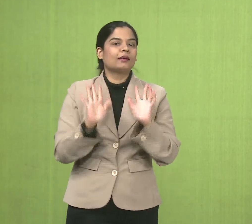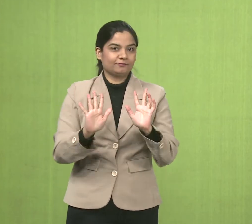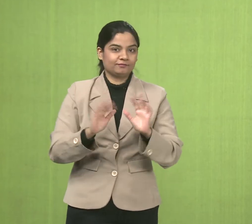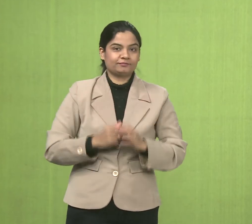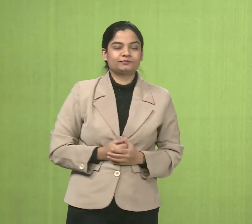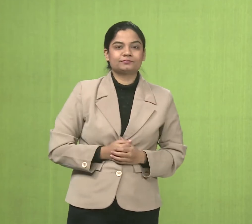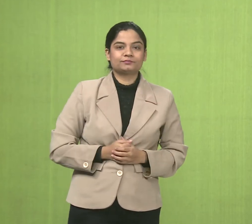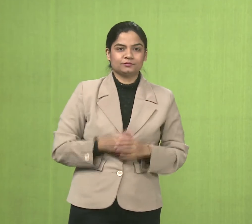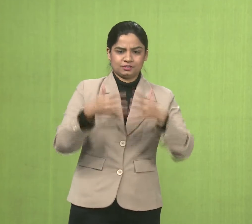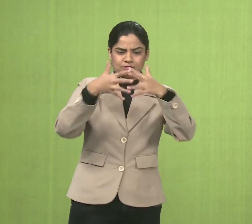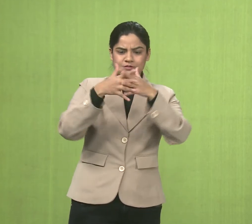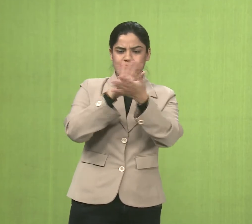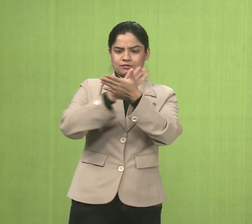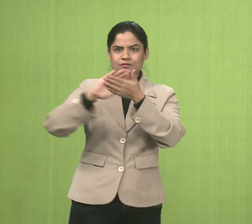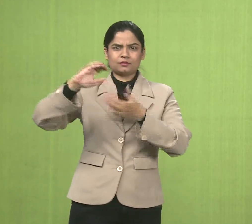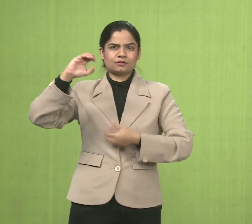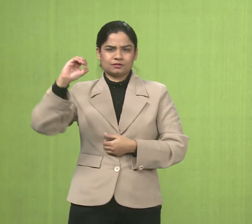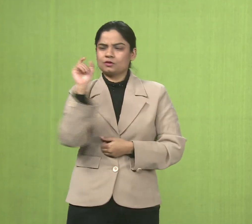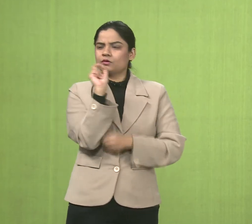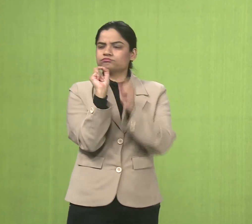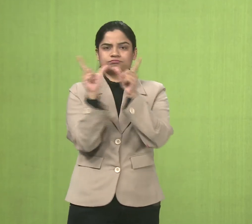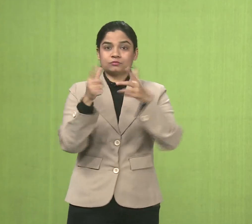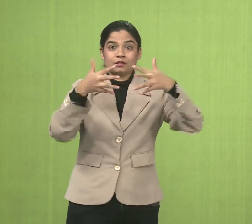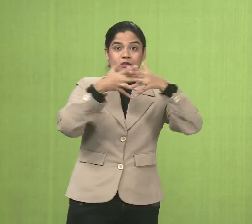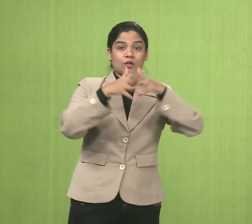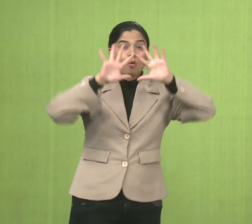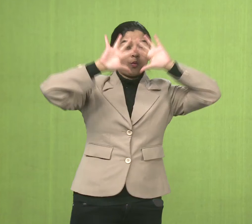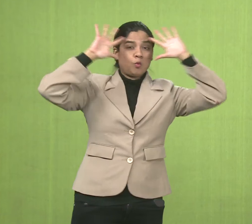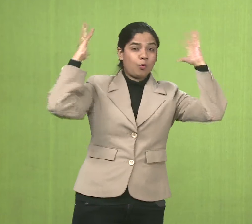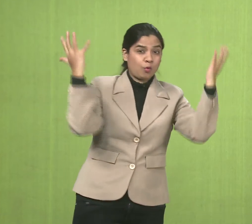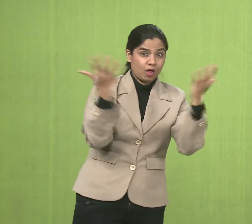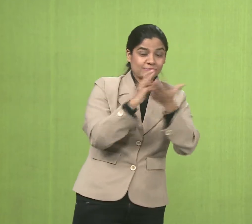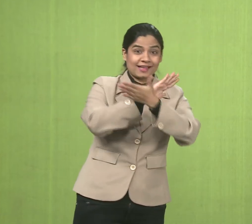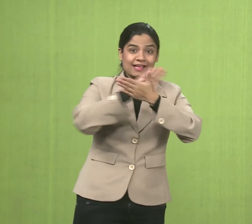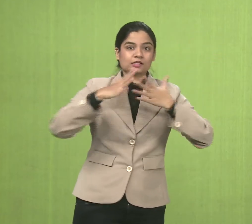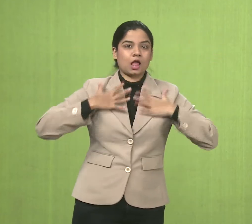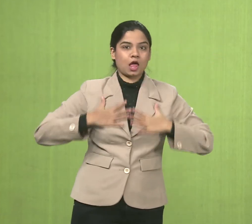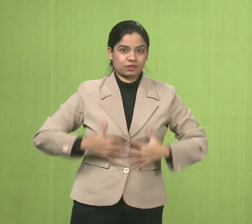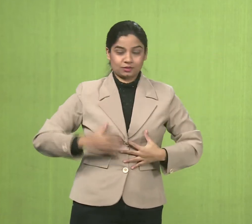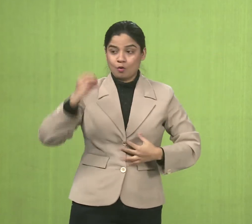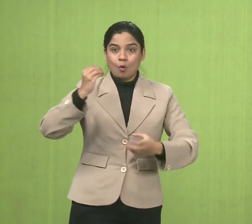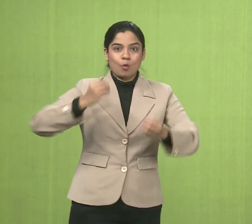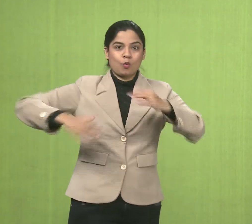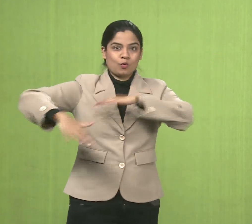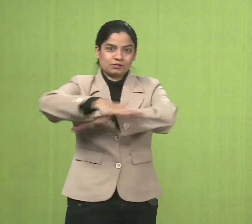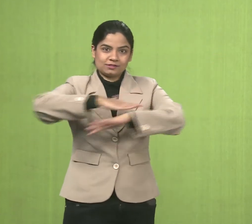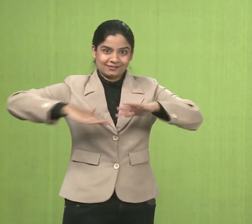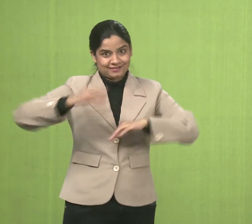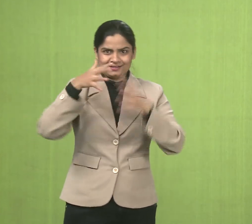That's called the adolescent stage. WHO, World Health Organization,